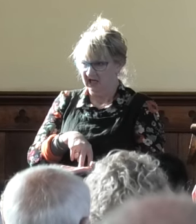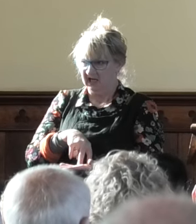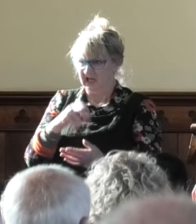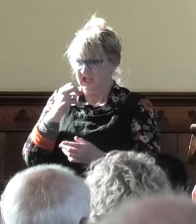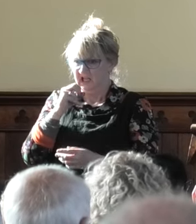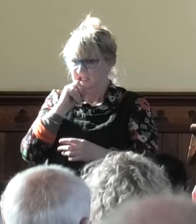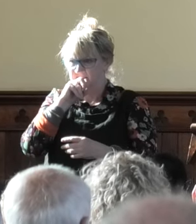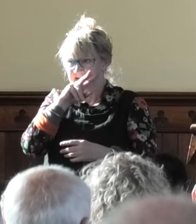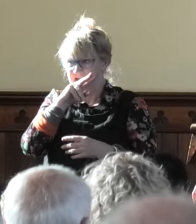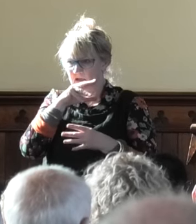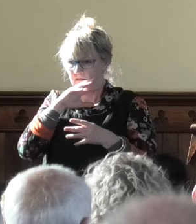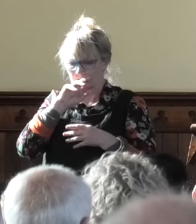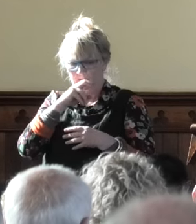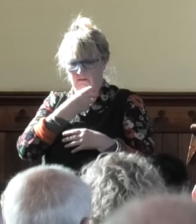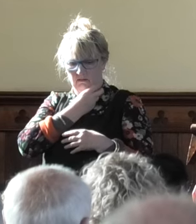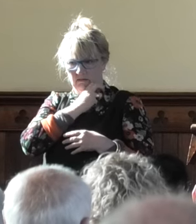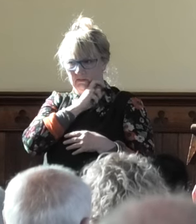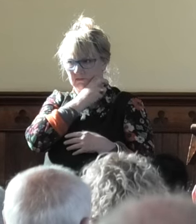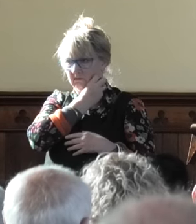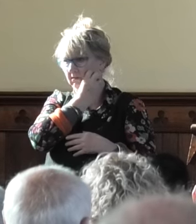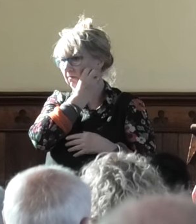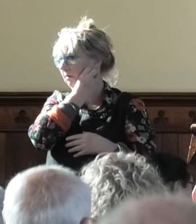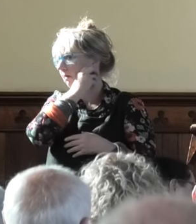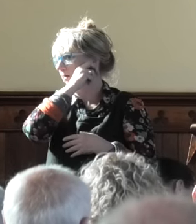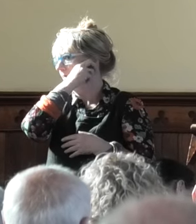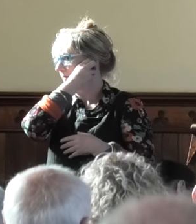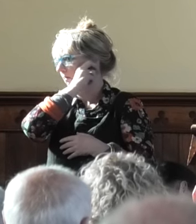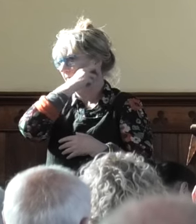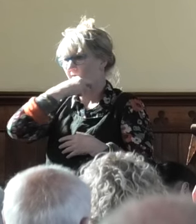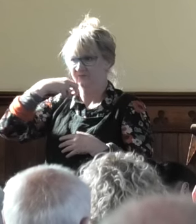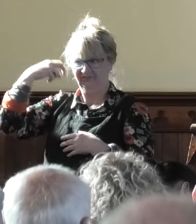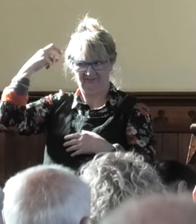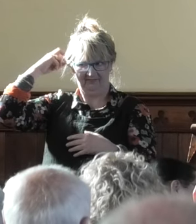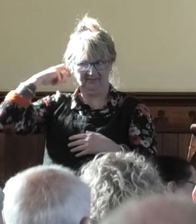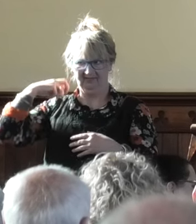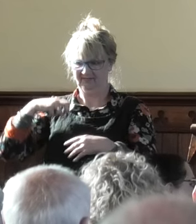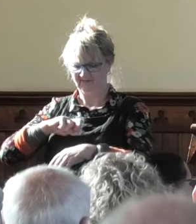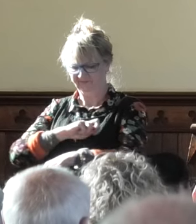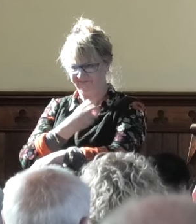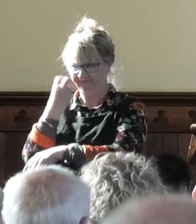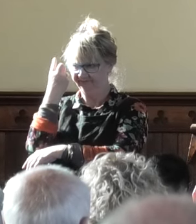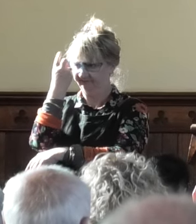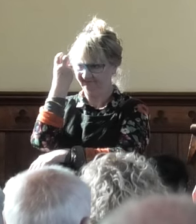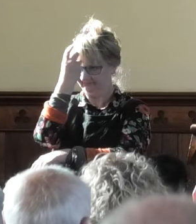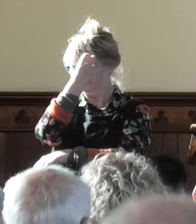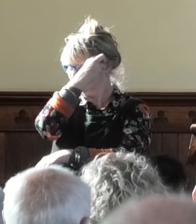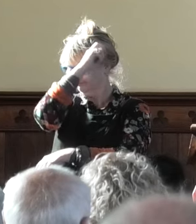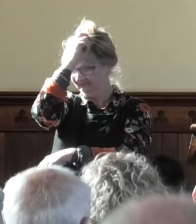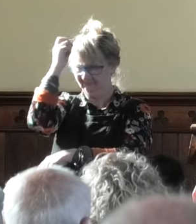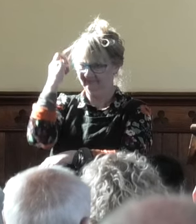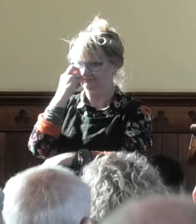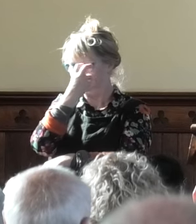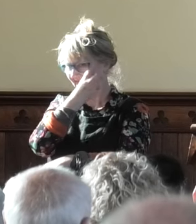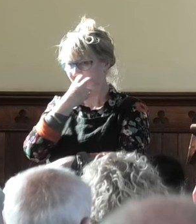snake that started to explore its freedom, starting to slither up my arm towards my head and my